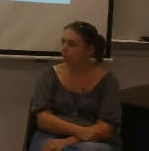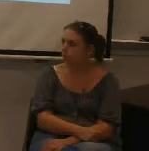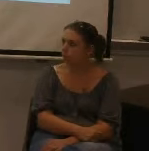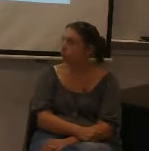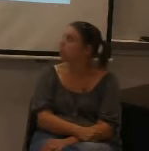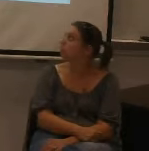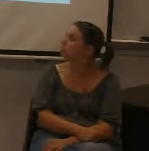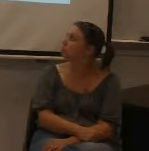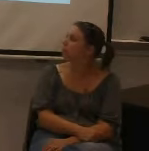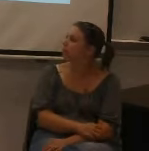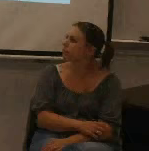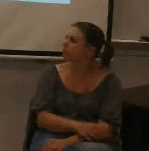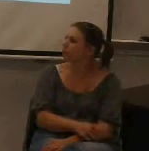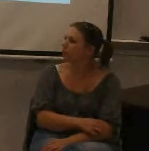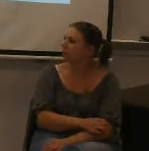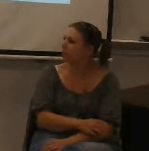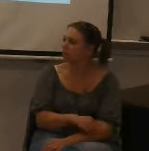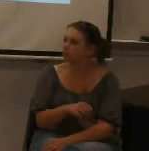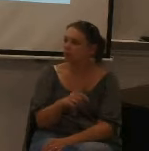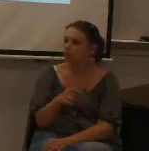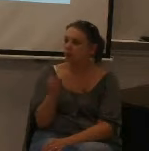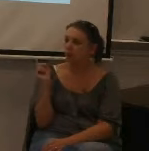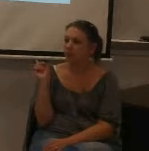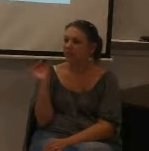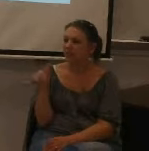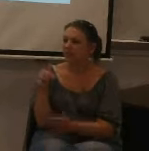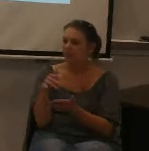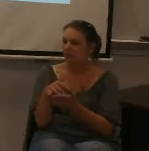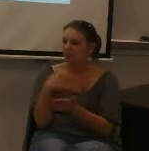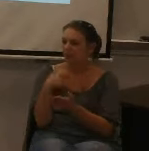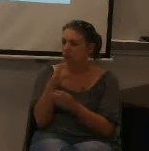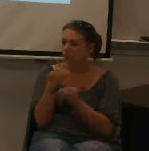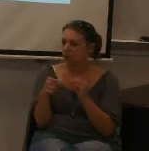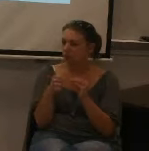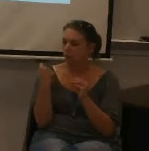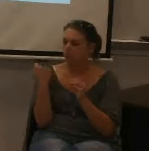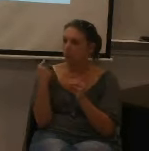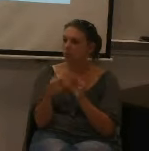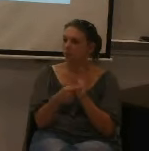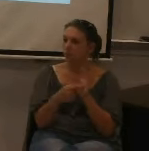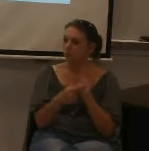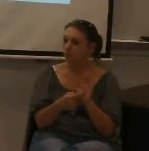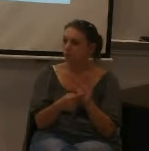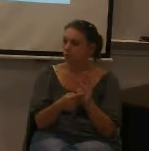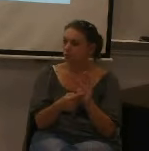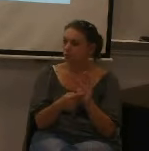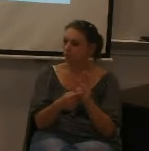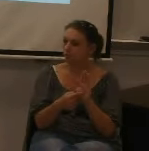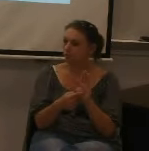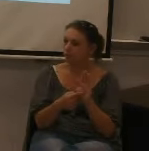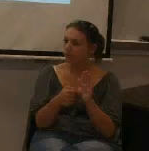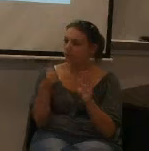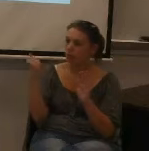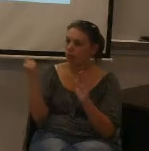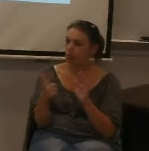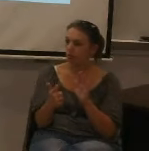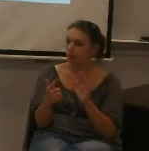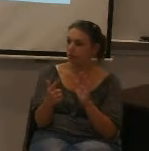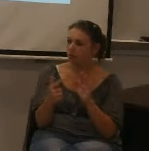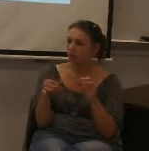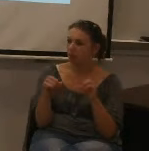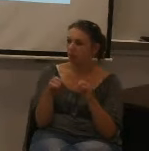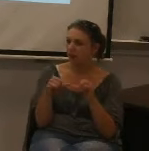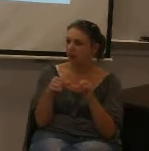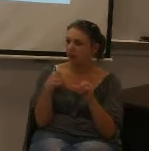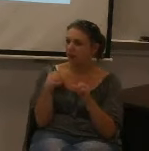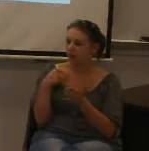that. And, oh yeah, this is that study I was talking about. This shows basically all the gauges that have record